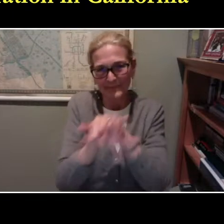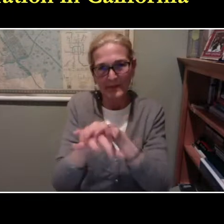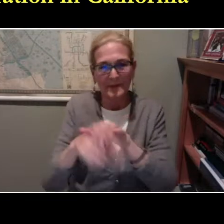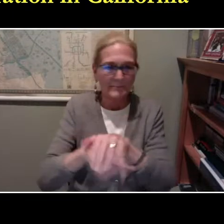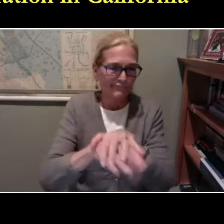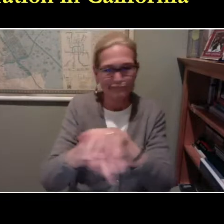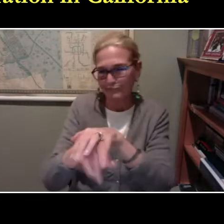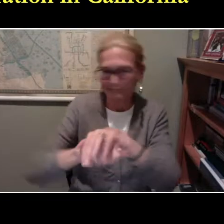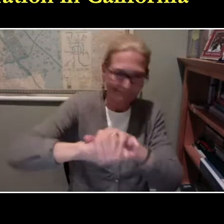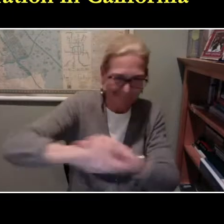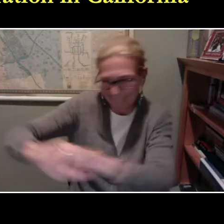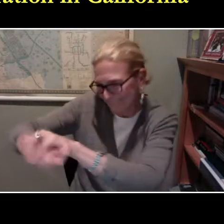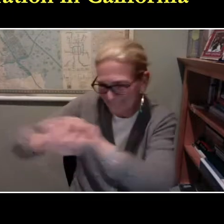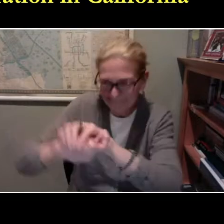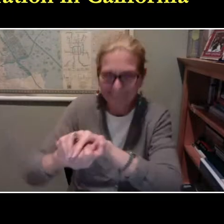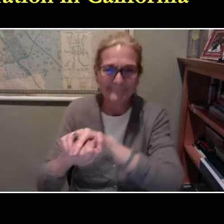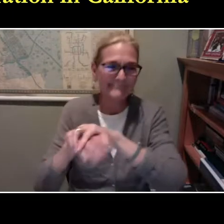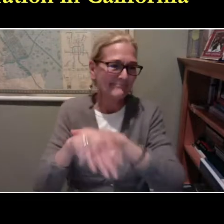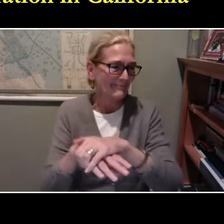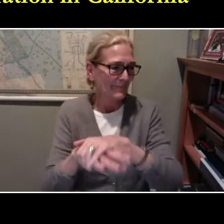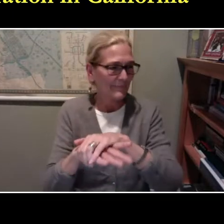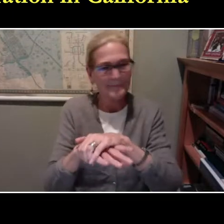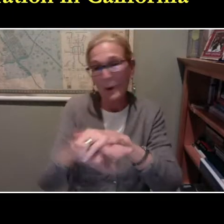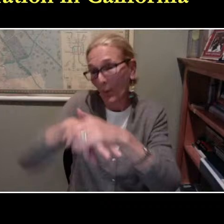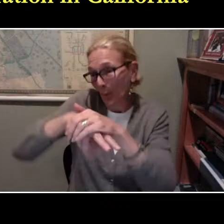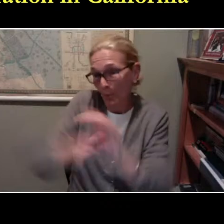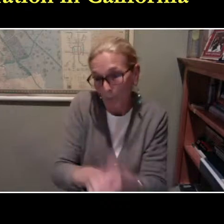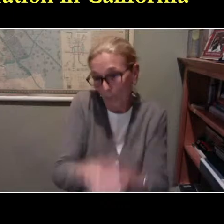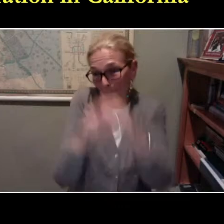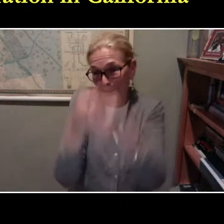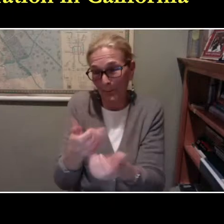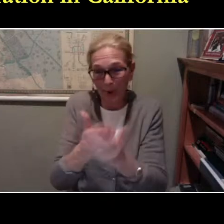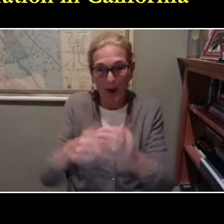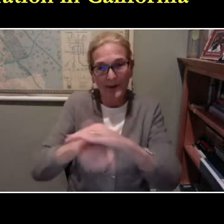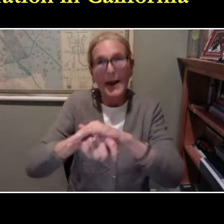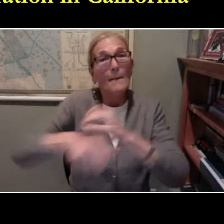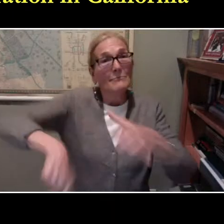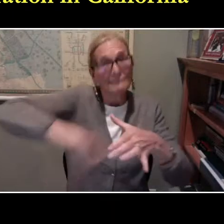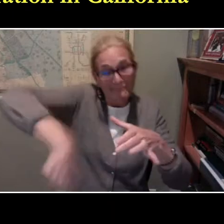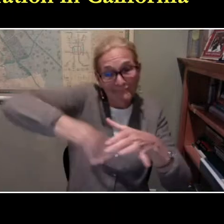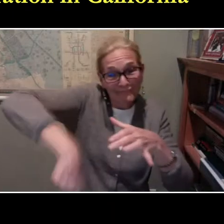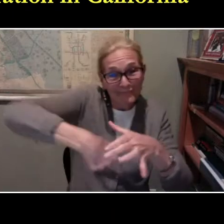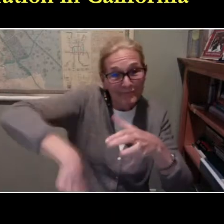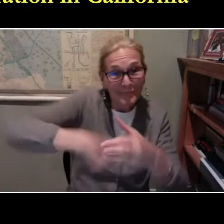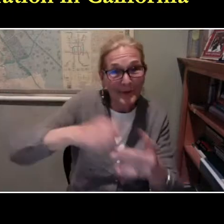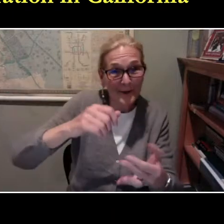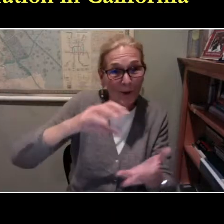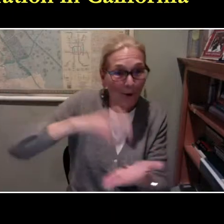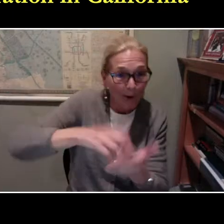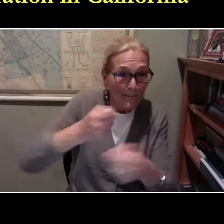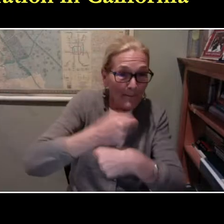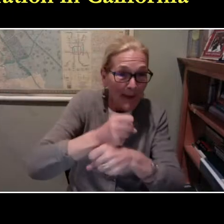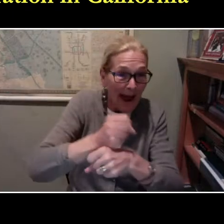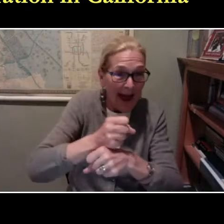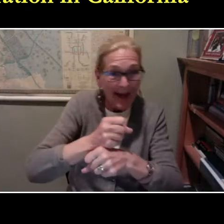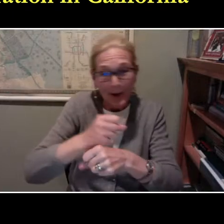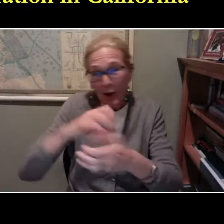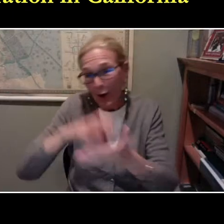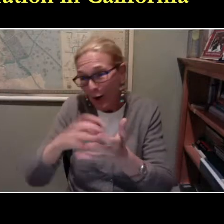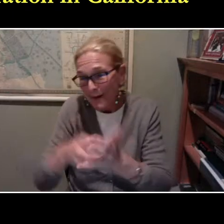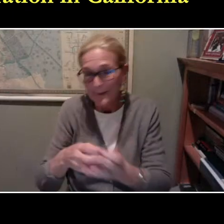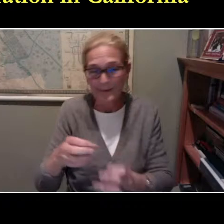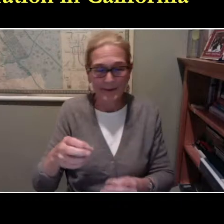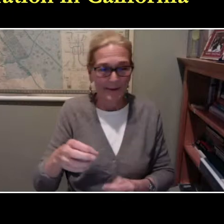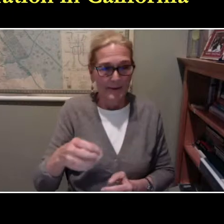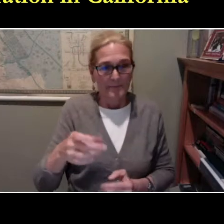the baby's hand and you do things with them under their hand, you show them things under the hand. If